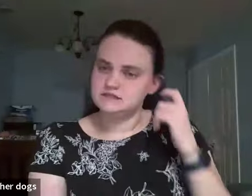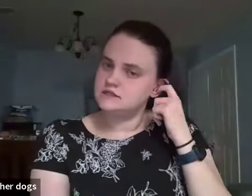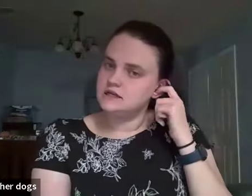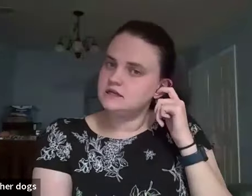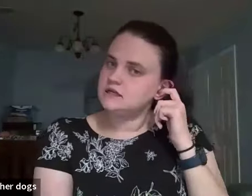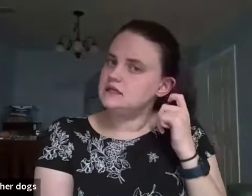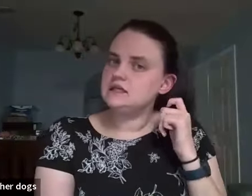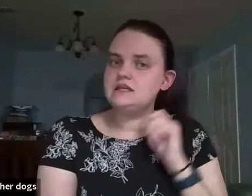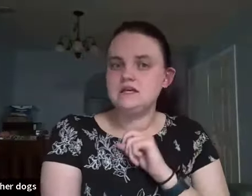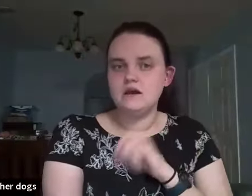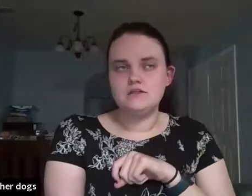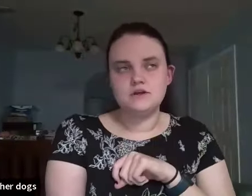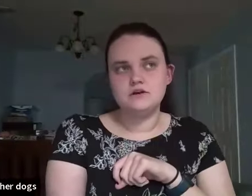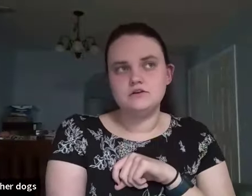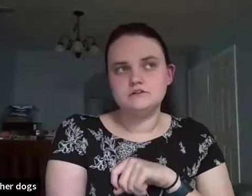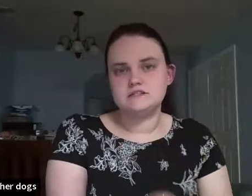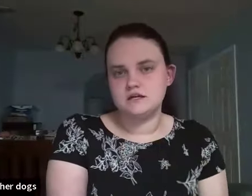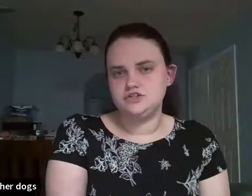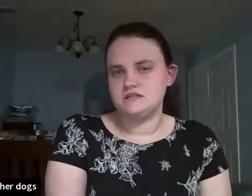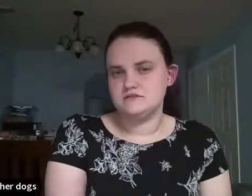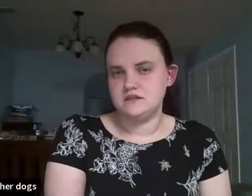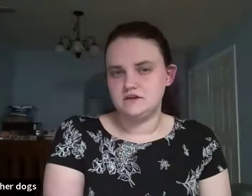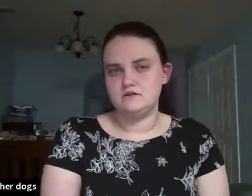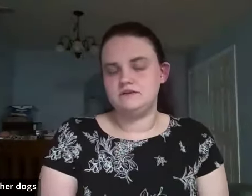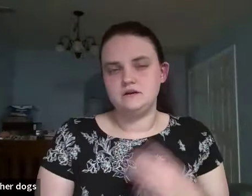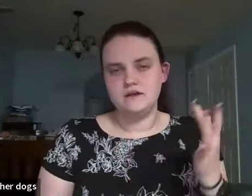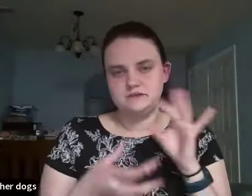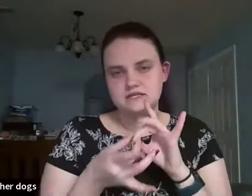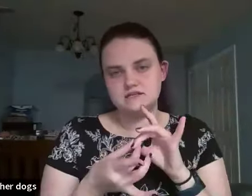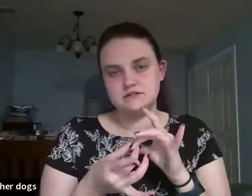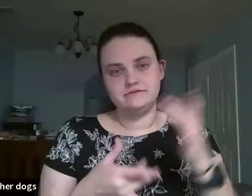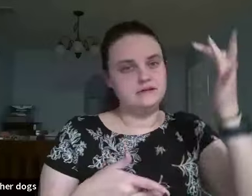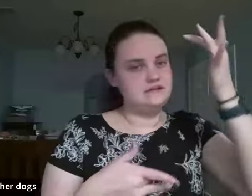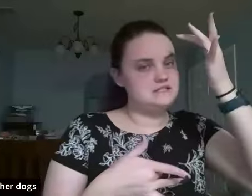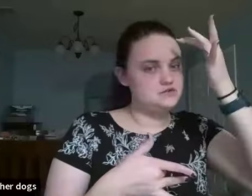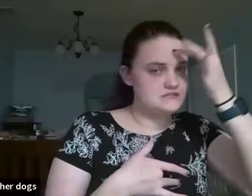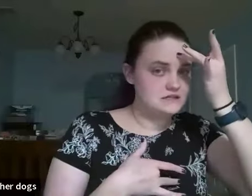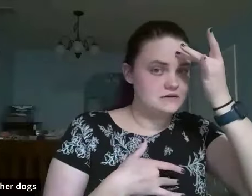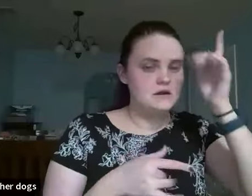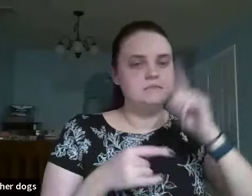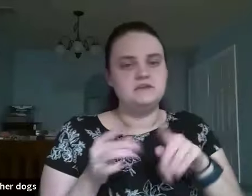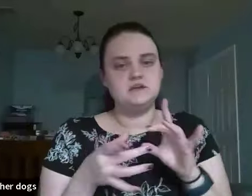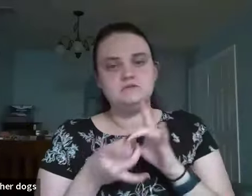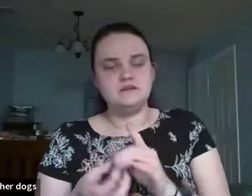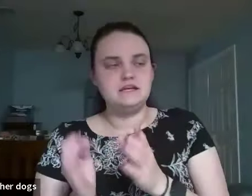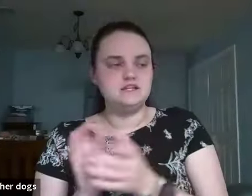right. Any other signs you guys can think of? They don't have to be necessarily related to sick, but they could be related